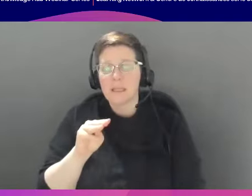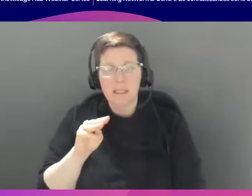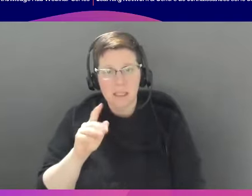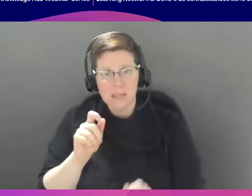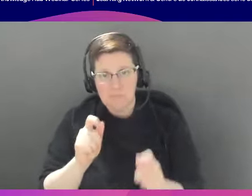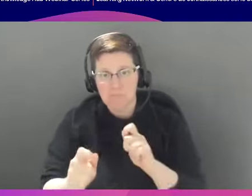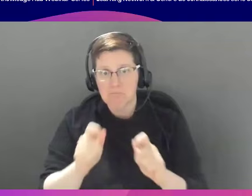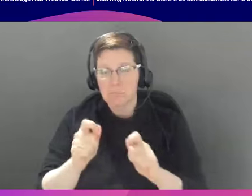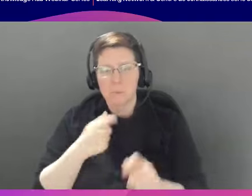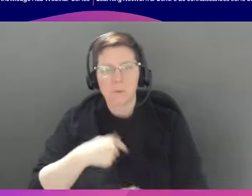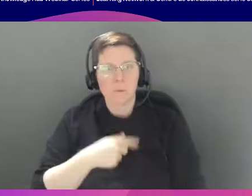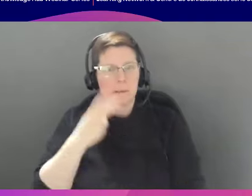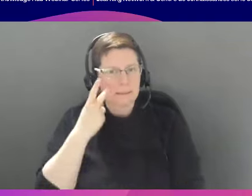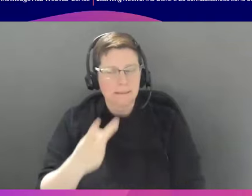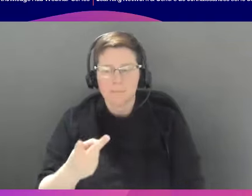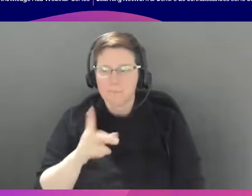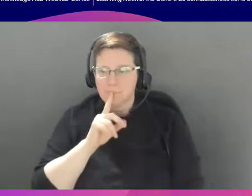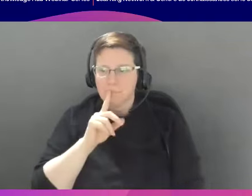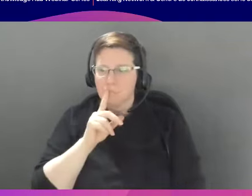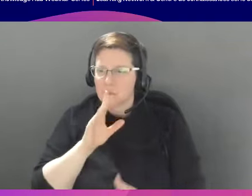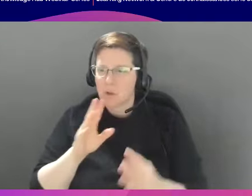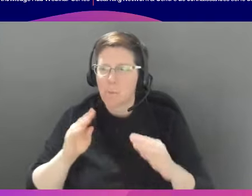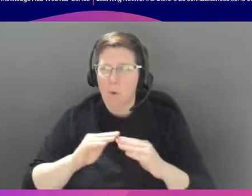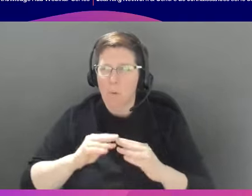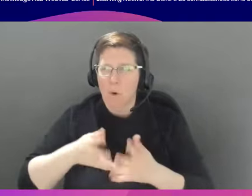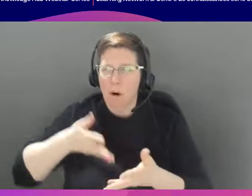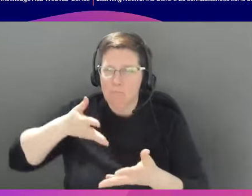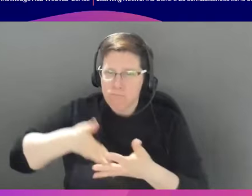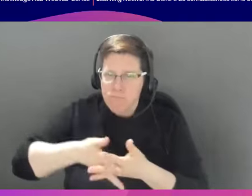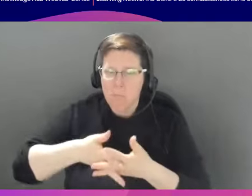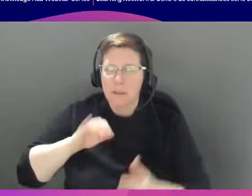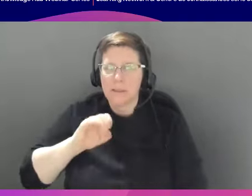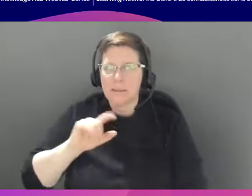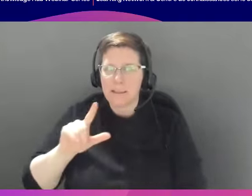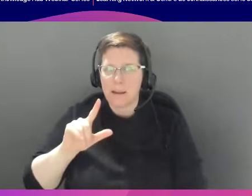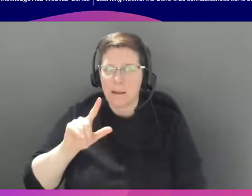we do see almost an entrenchment of incel worldview within our